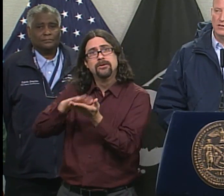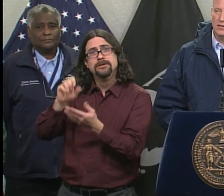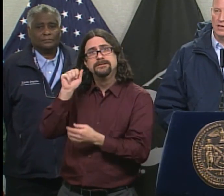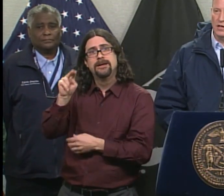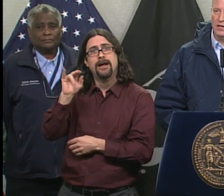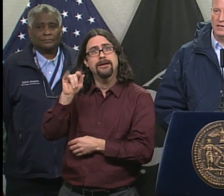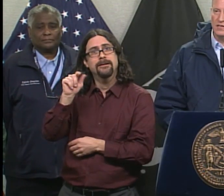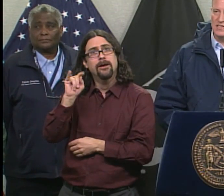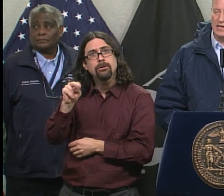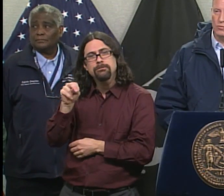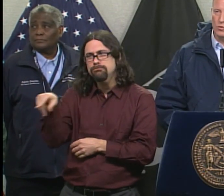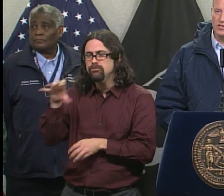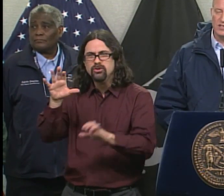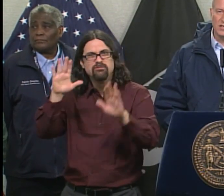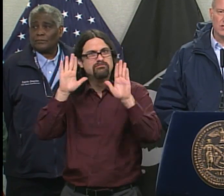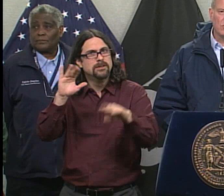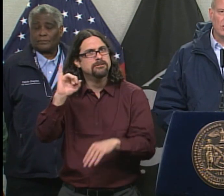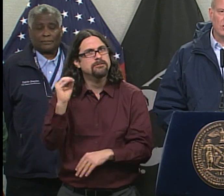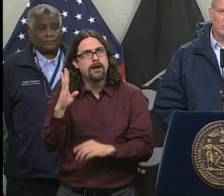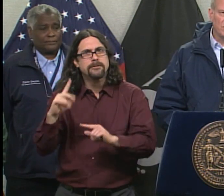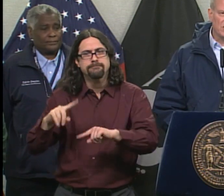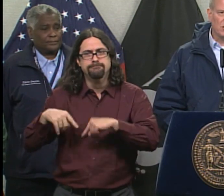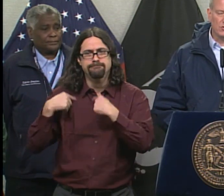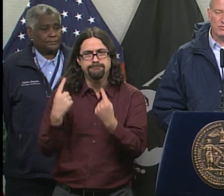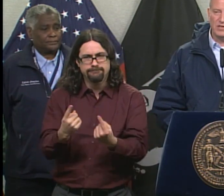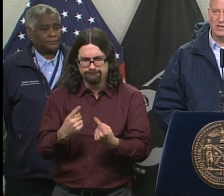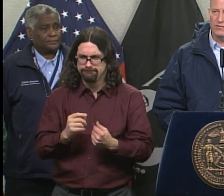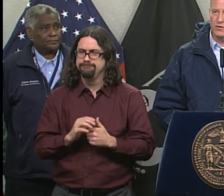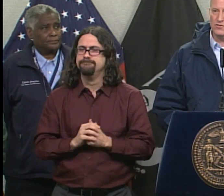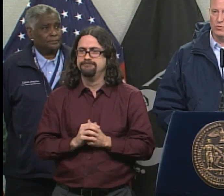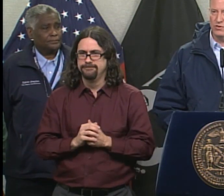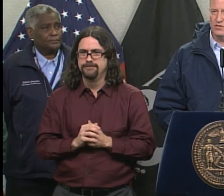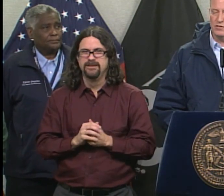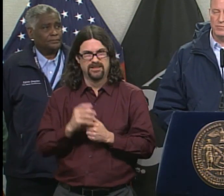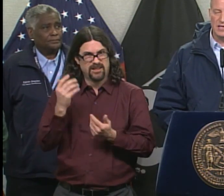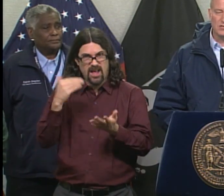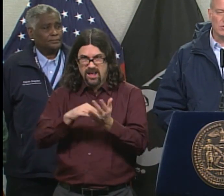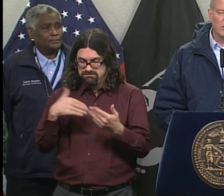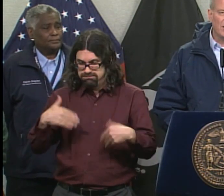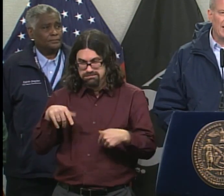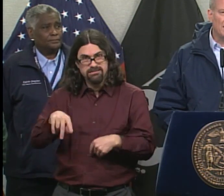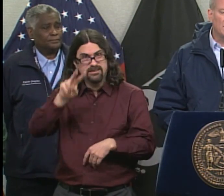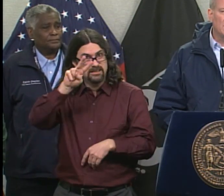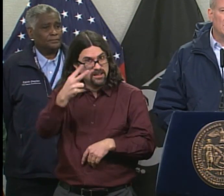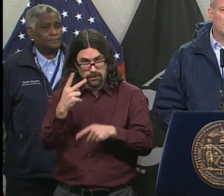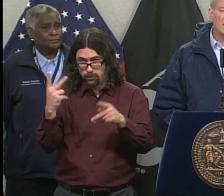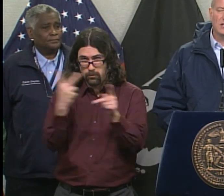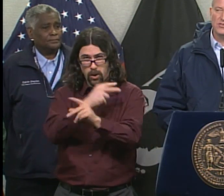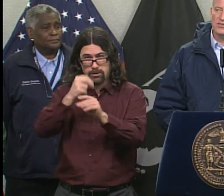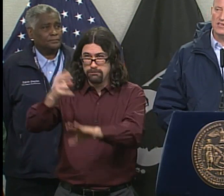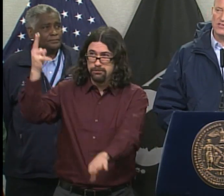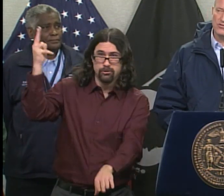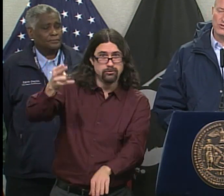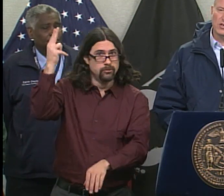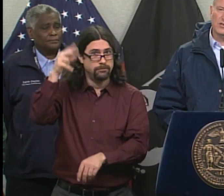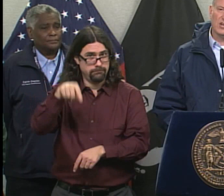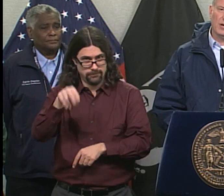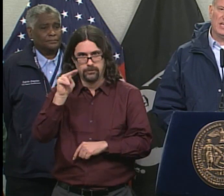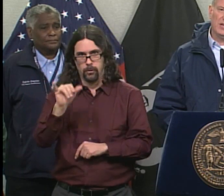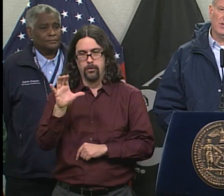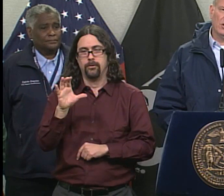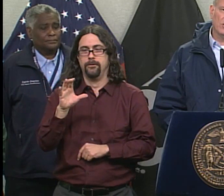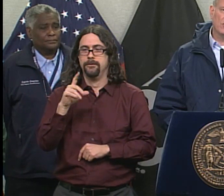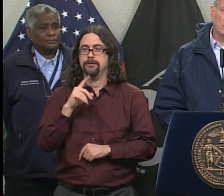literally the second worst in our history, could have this close from being the first worst, biggest we've ever had. Sanitation did an extraordinary